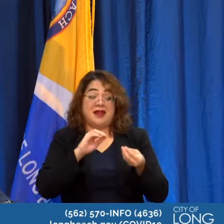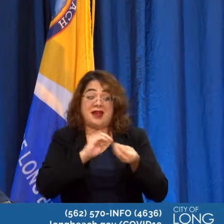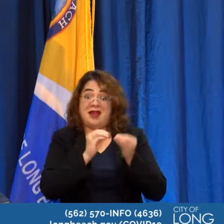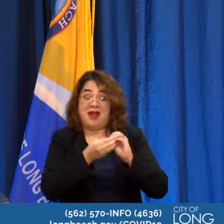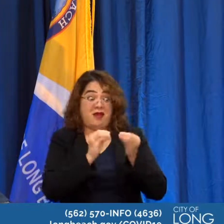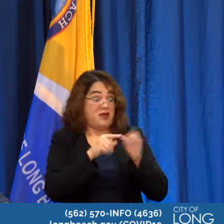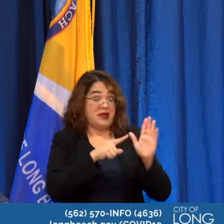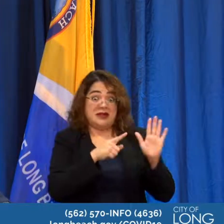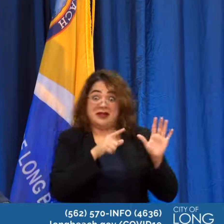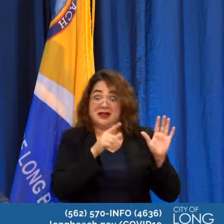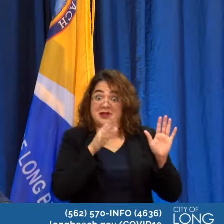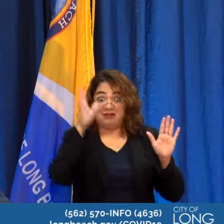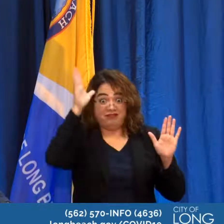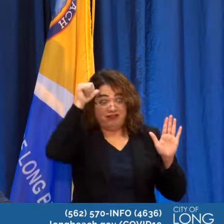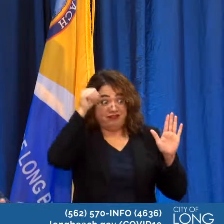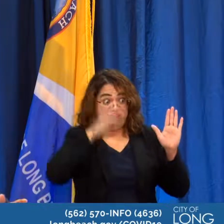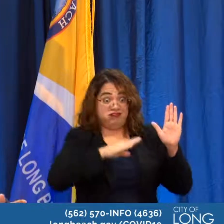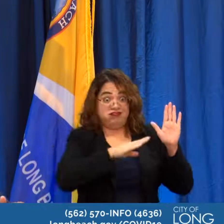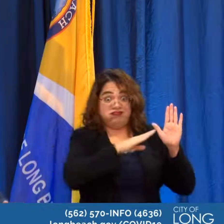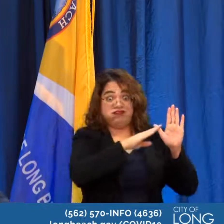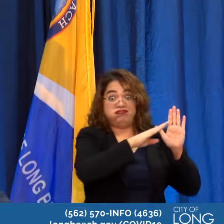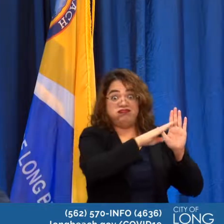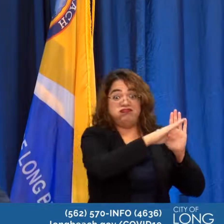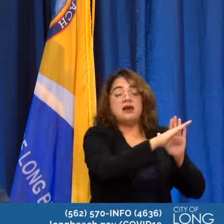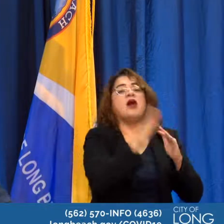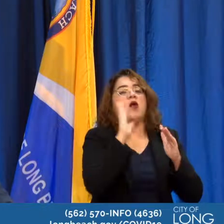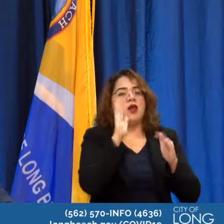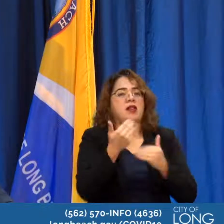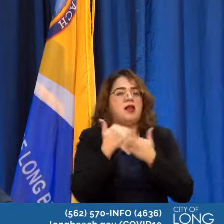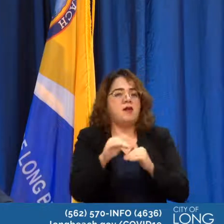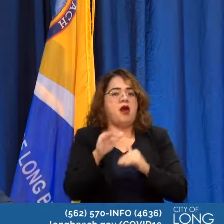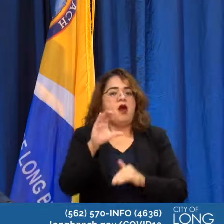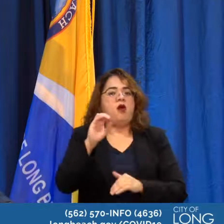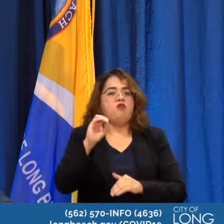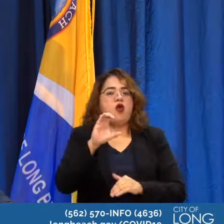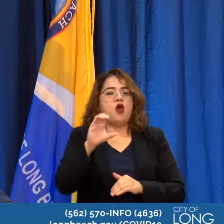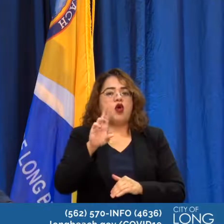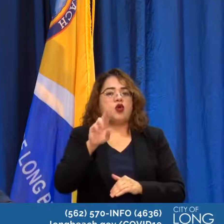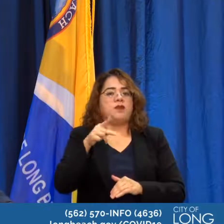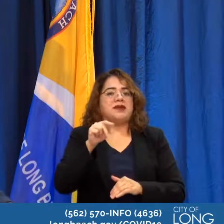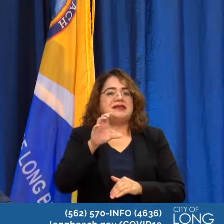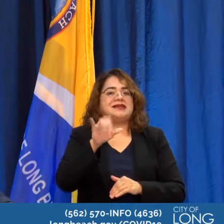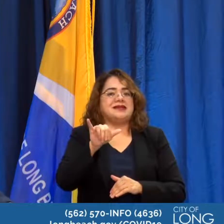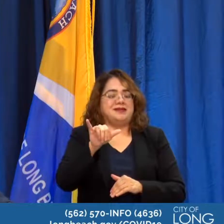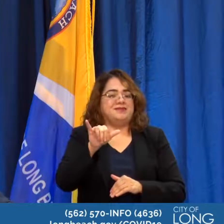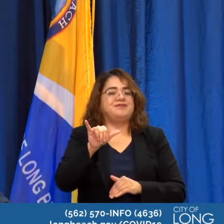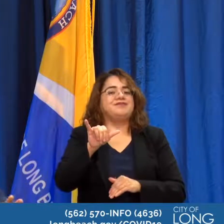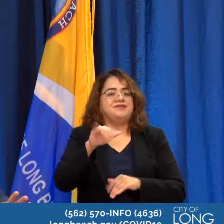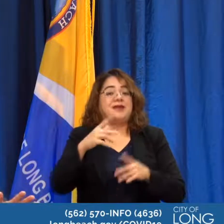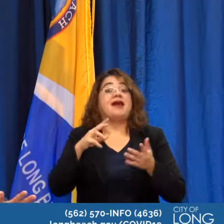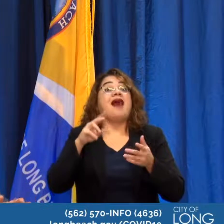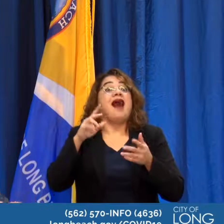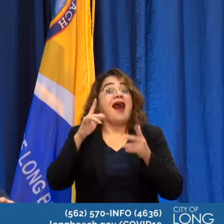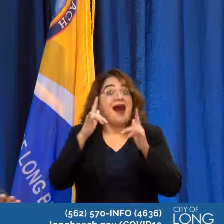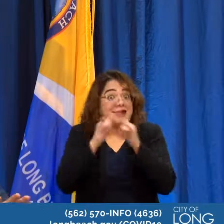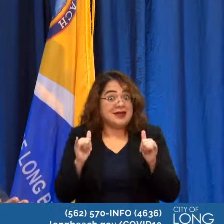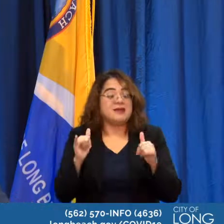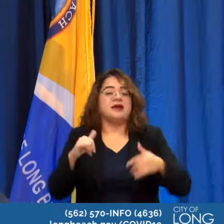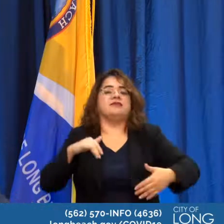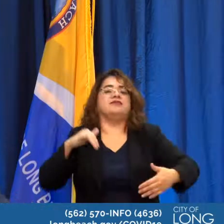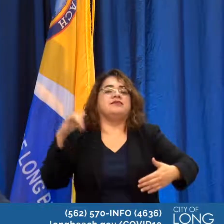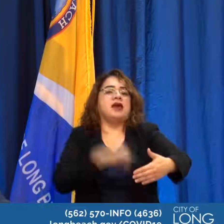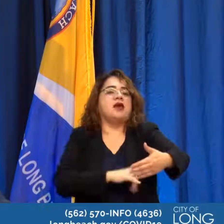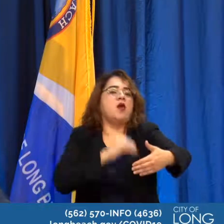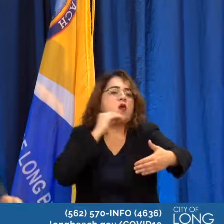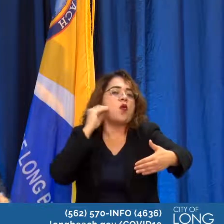they are and it looks like they're getting worse by the day, additional stay-at-home type orders or changes